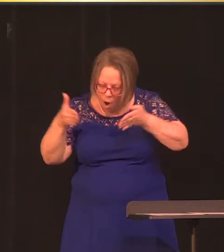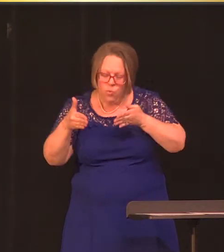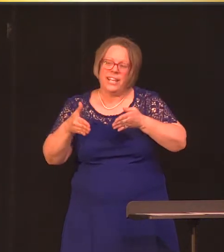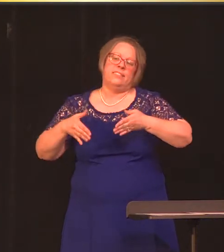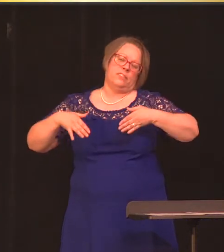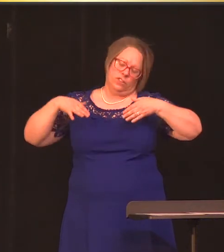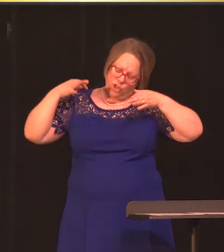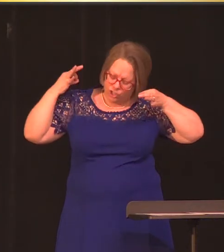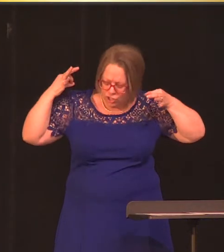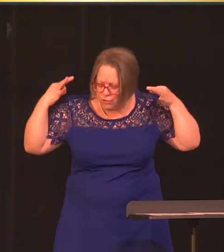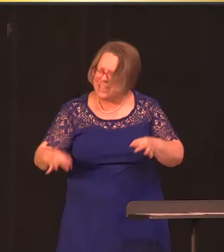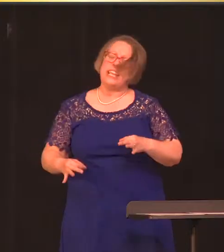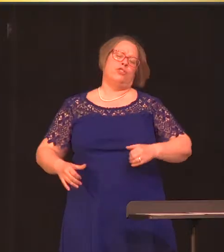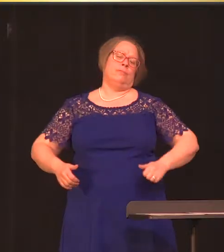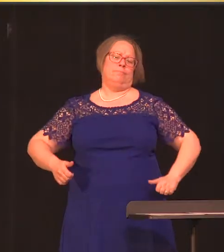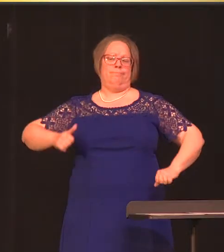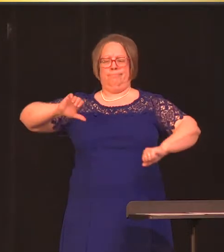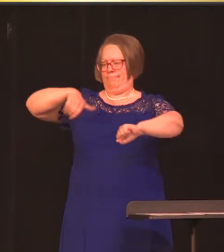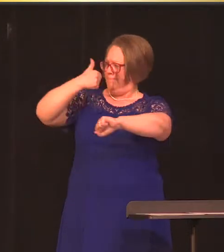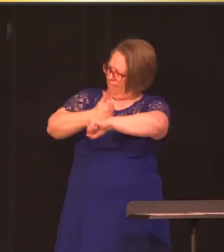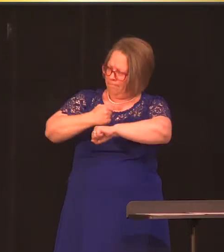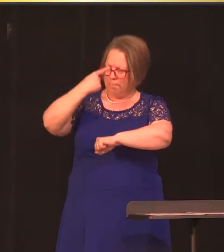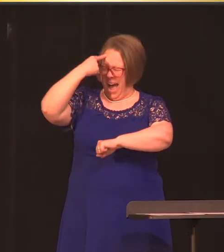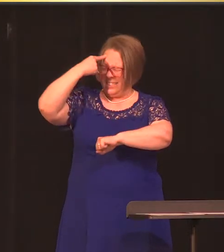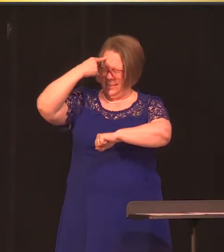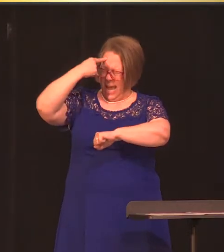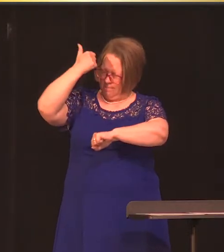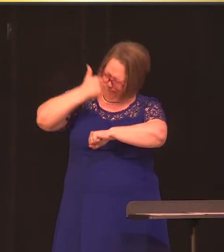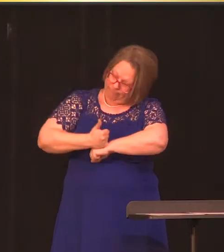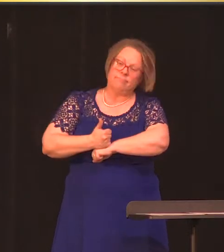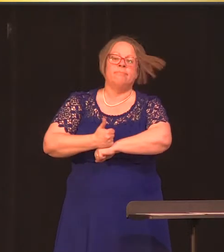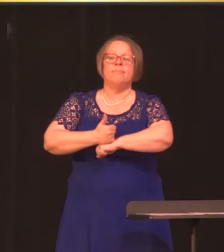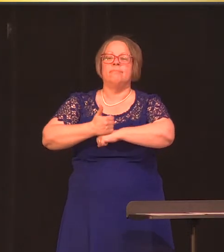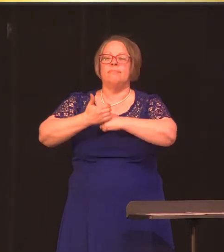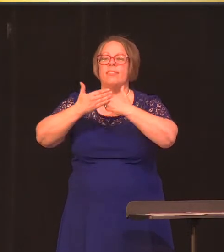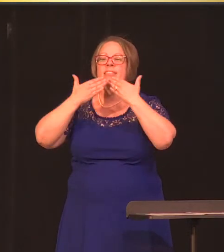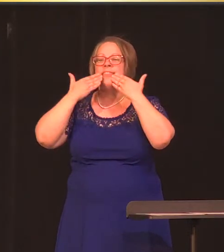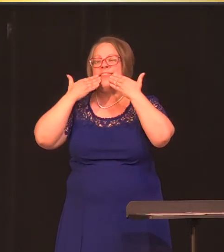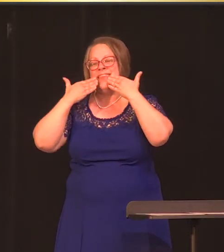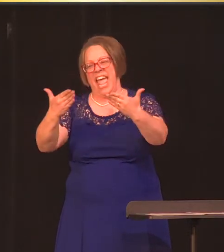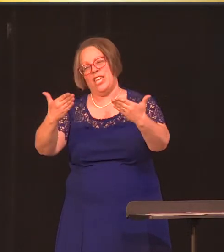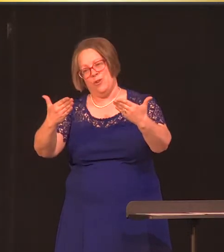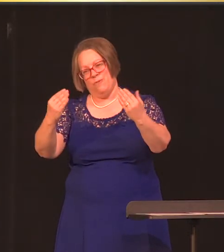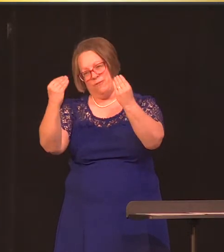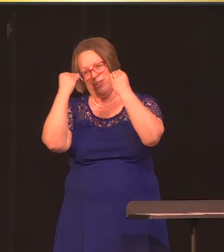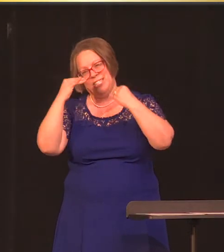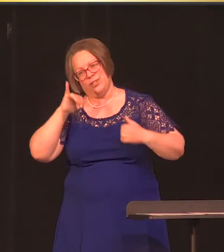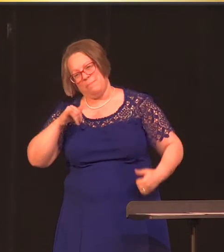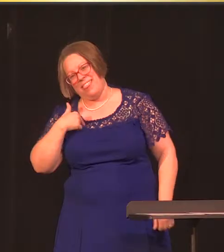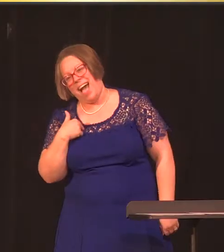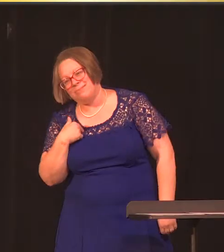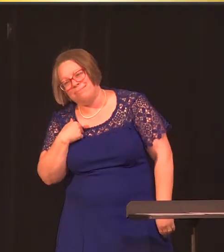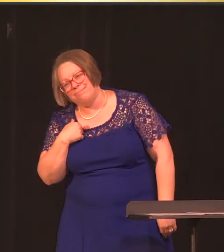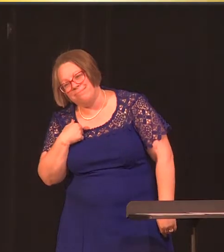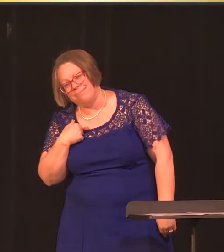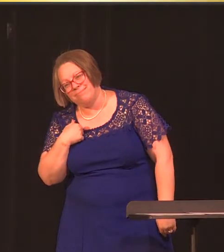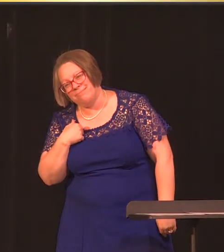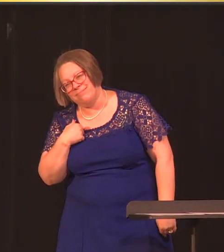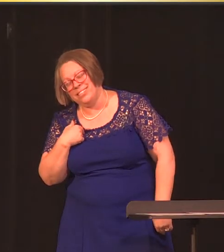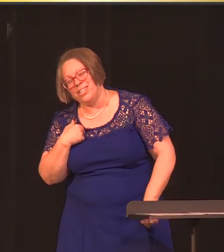your determination kept us focused. And thank you for reminding us of